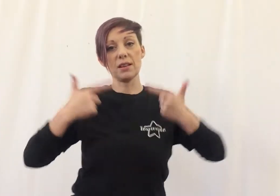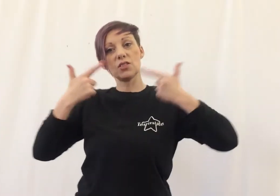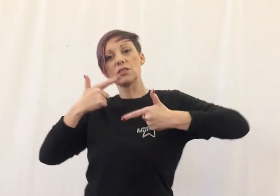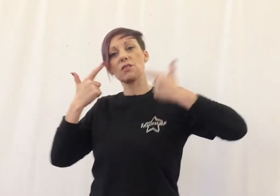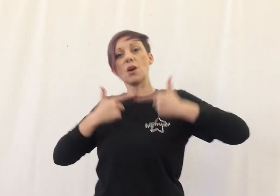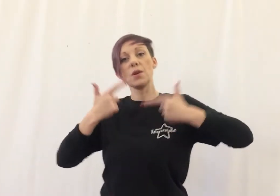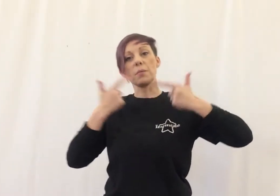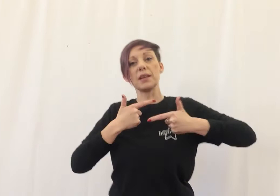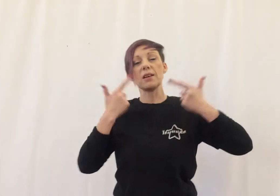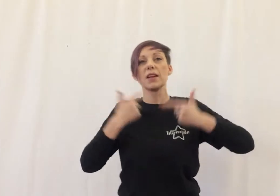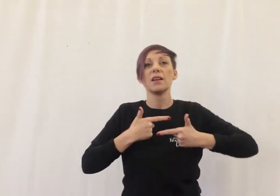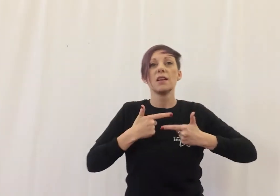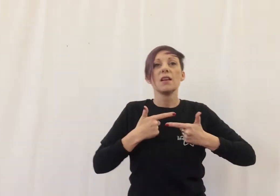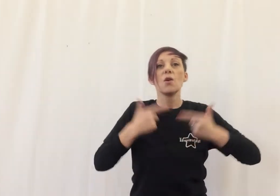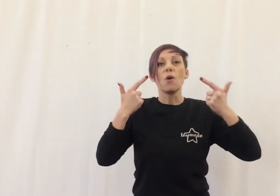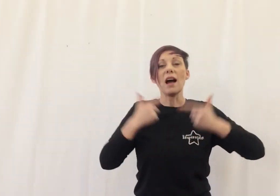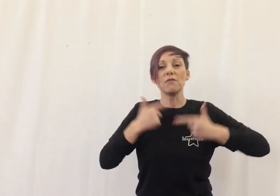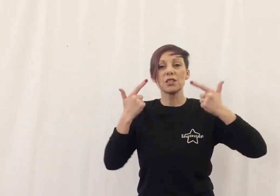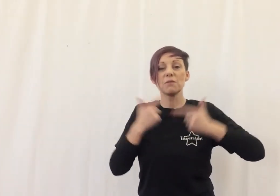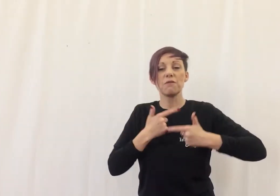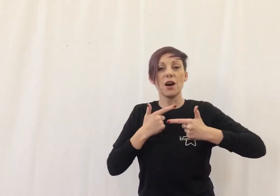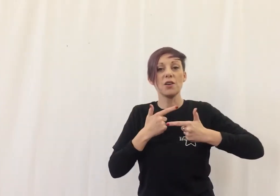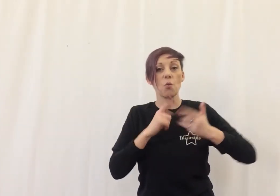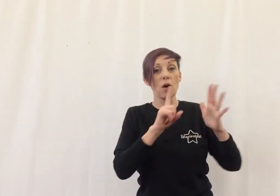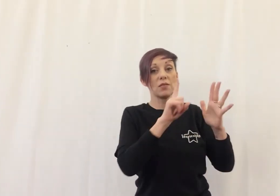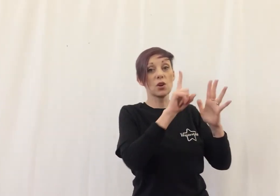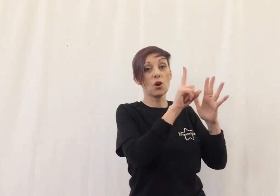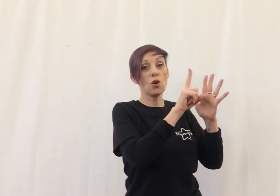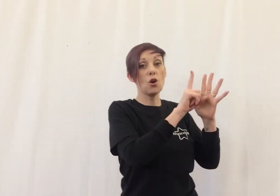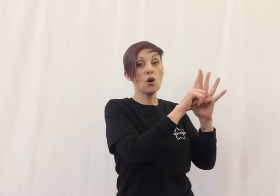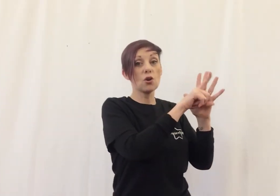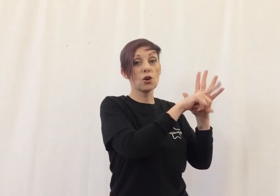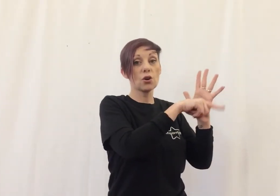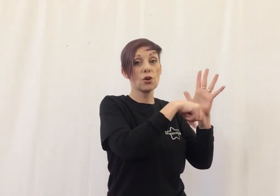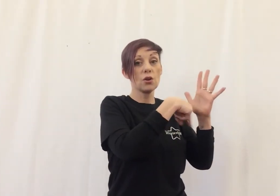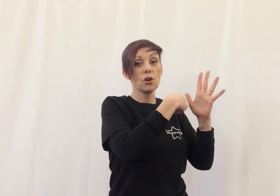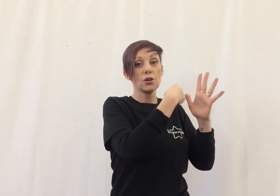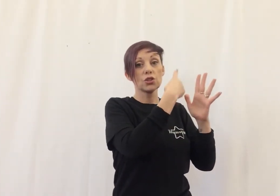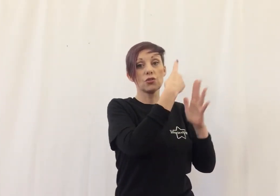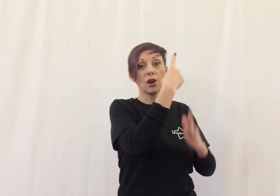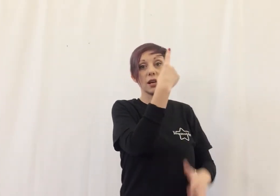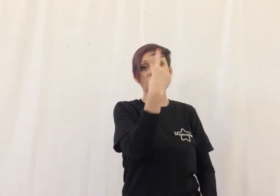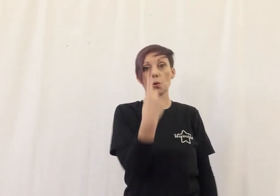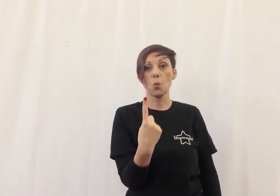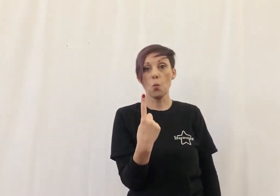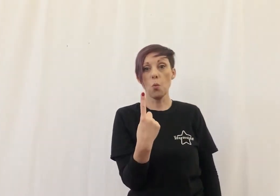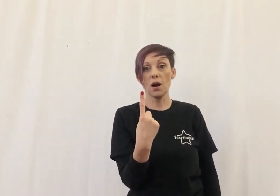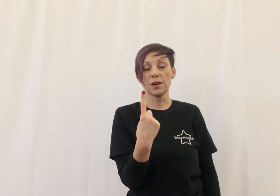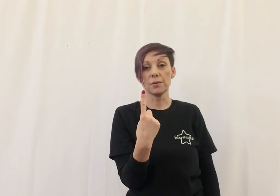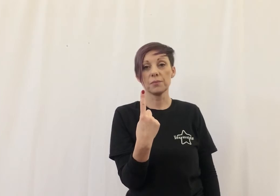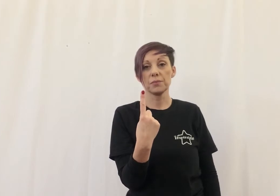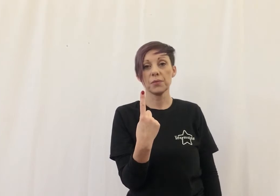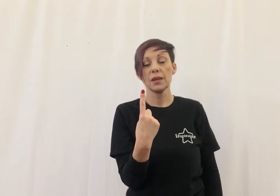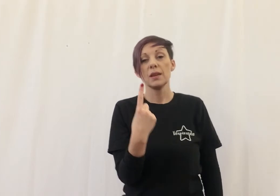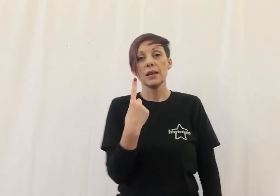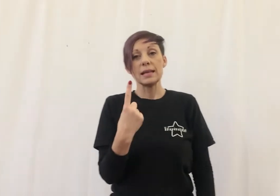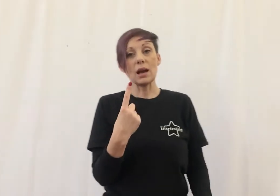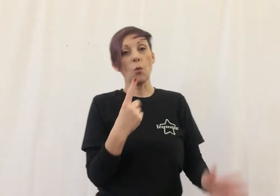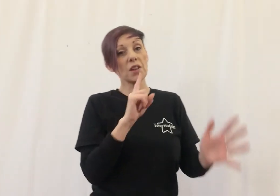just going up and down there. We'll have some fun when the clock strikes 1. Now, one of the